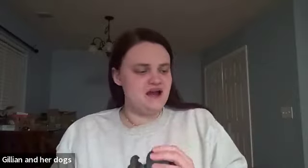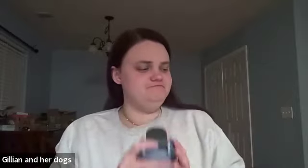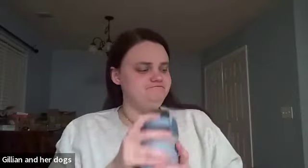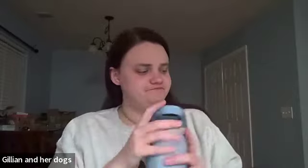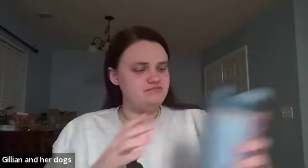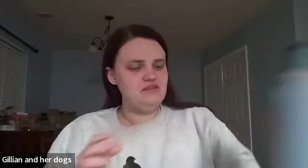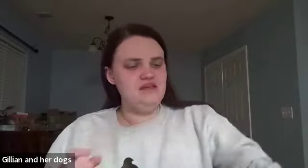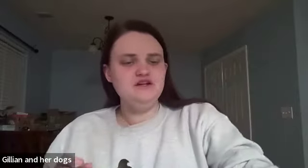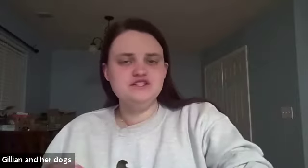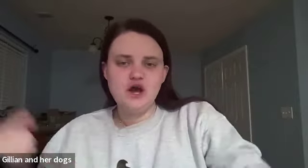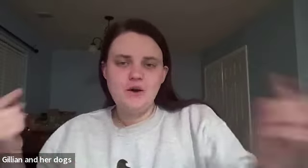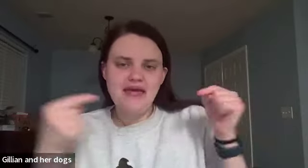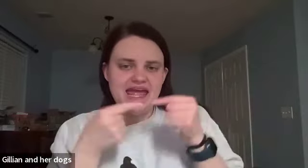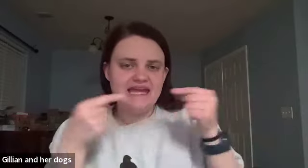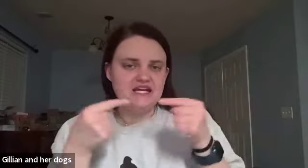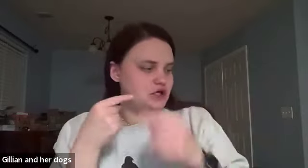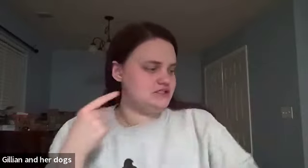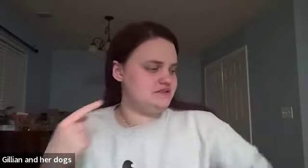yeah. So pain and hurt.